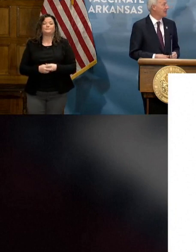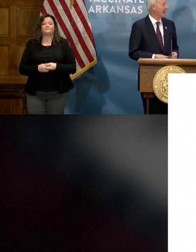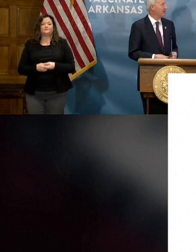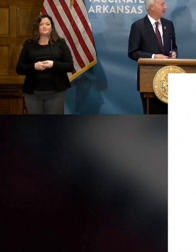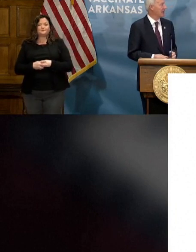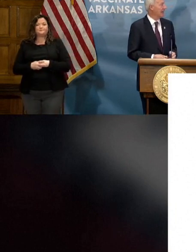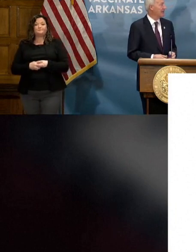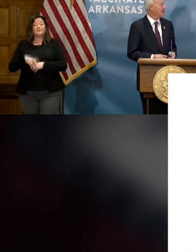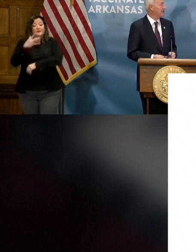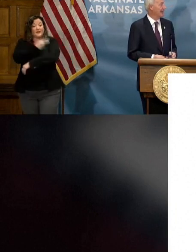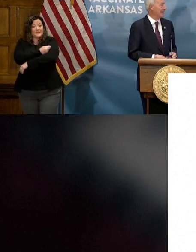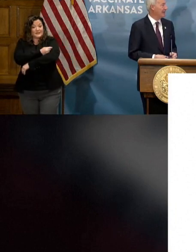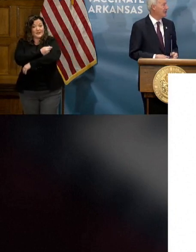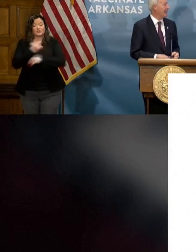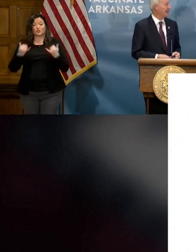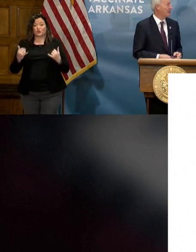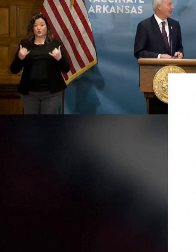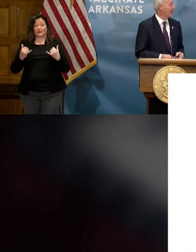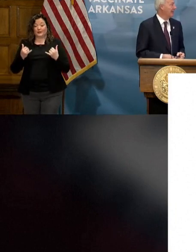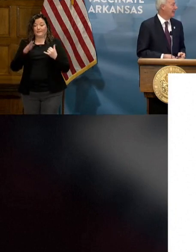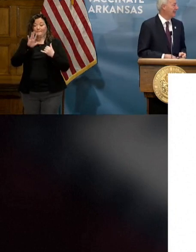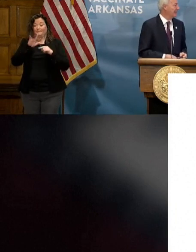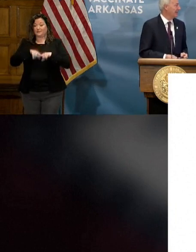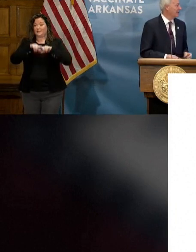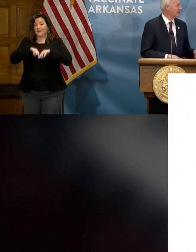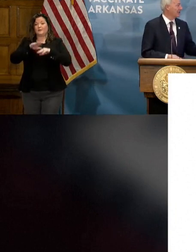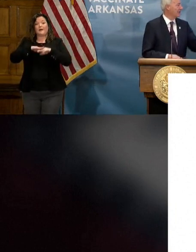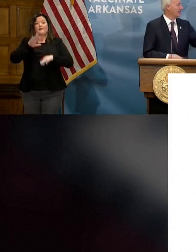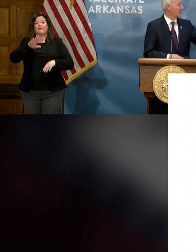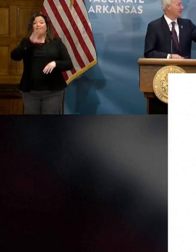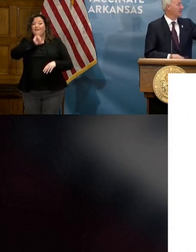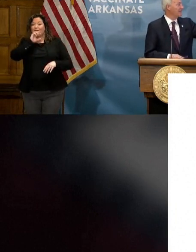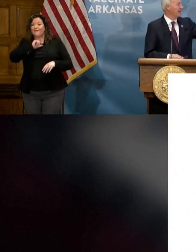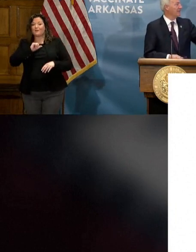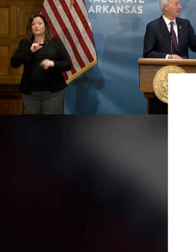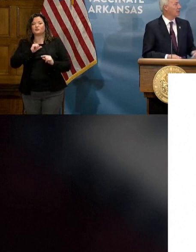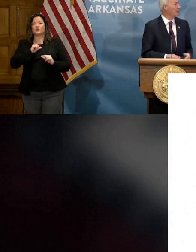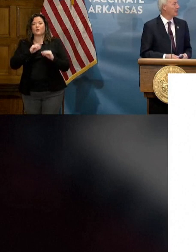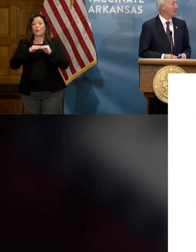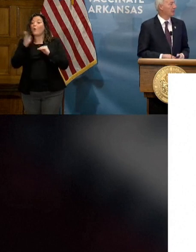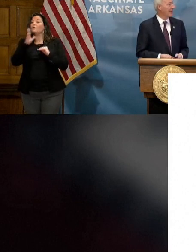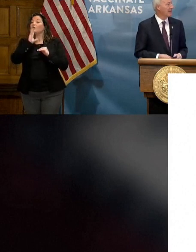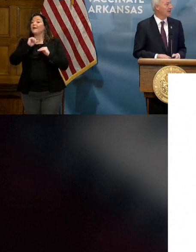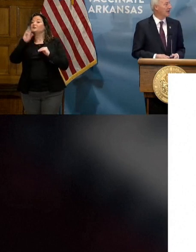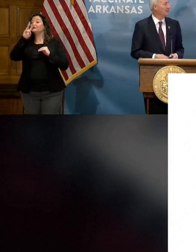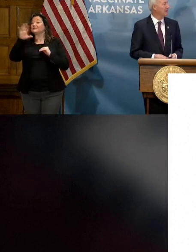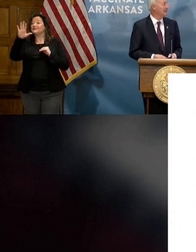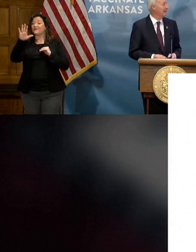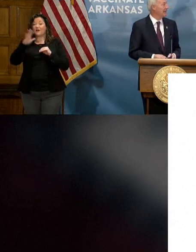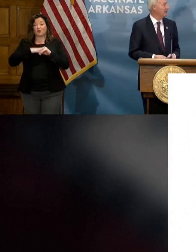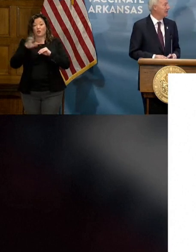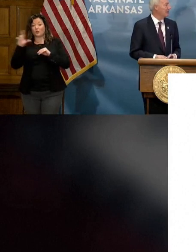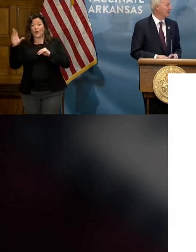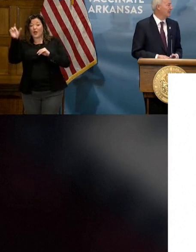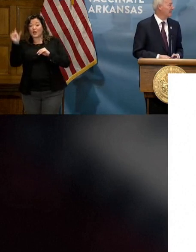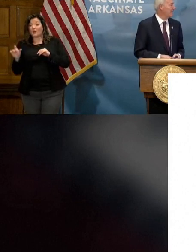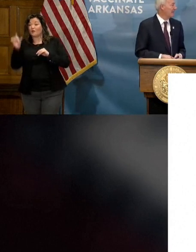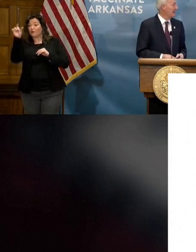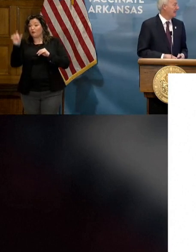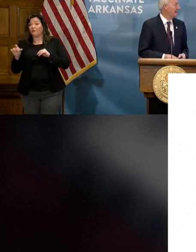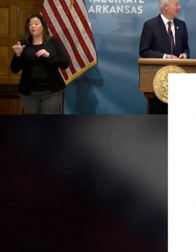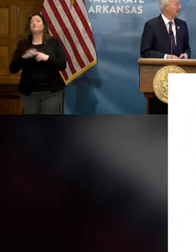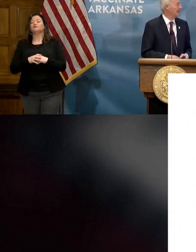Vaccination status of Arkansans by age category. Let's just look at the 65 and older on the right column, and you can